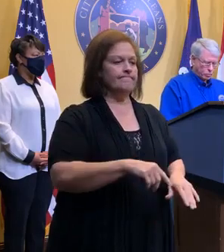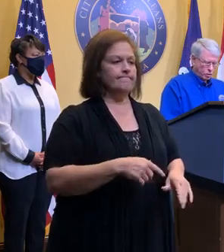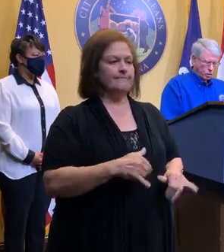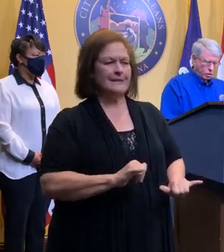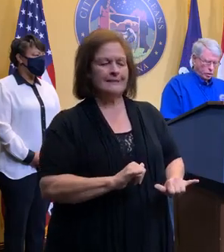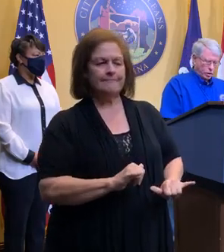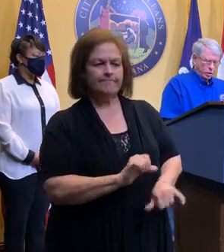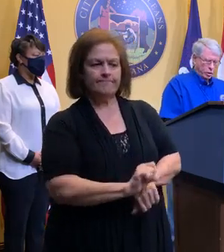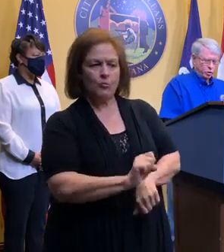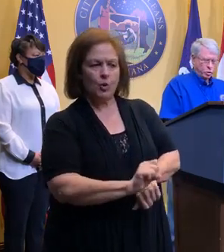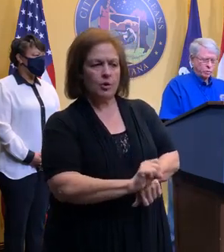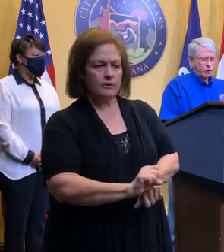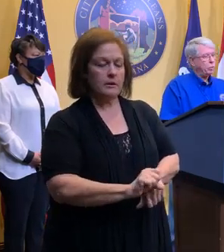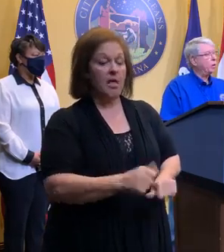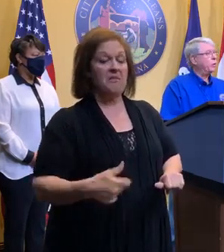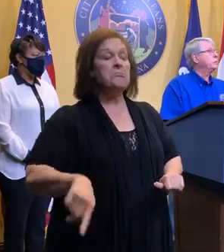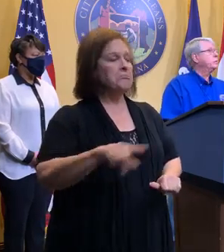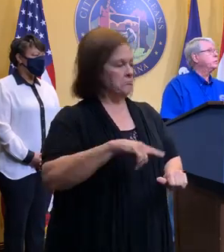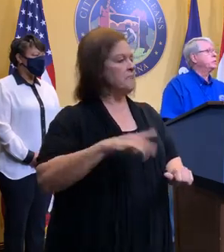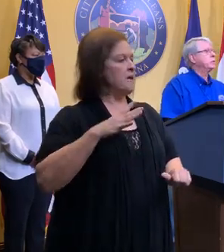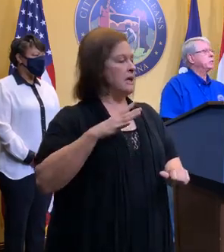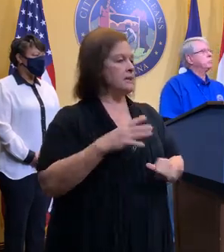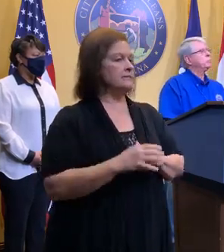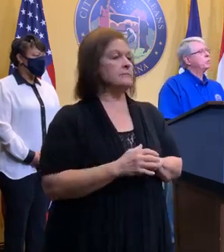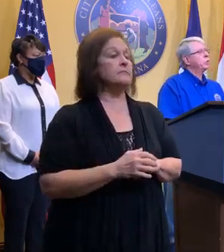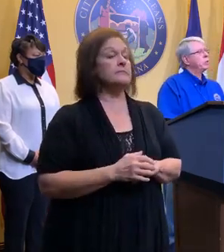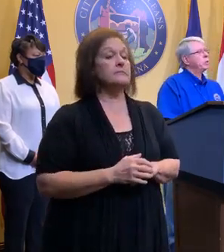order. In terms of our power,